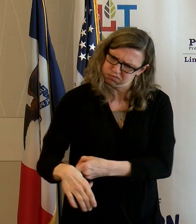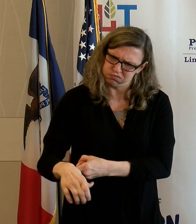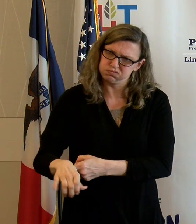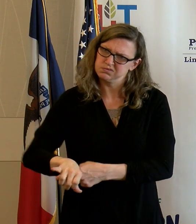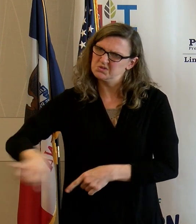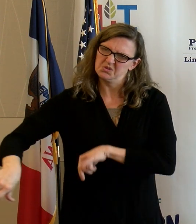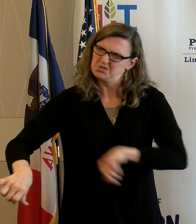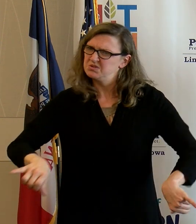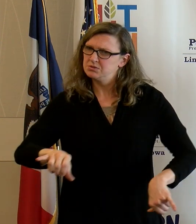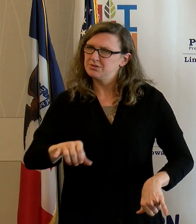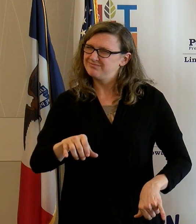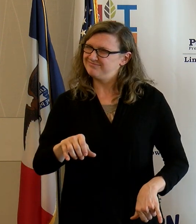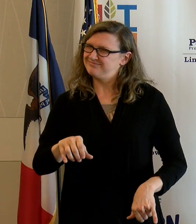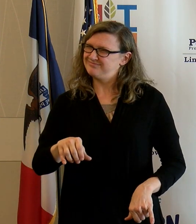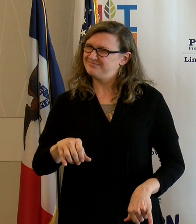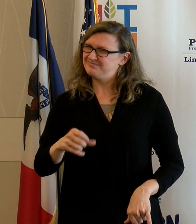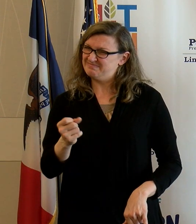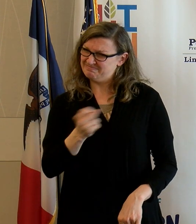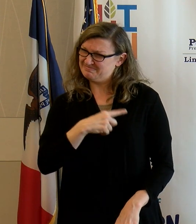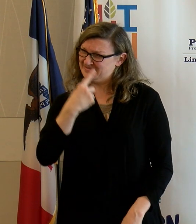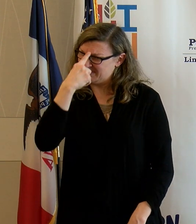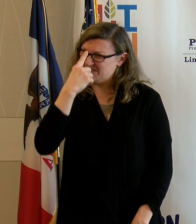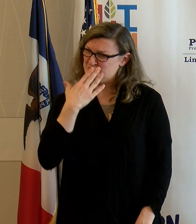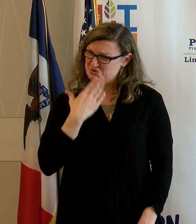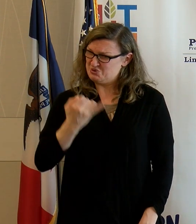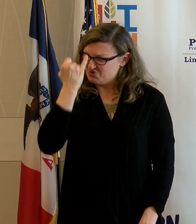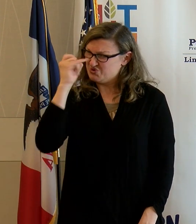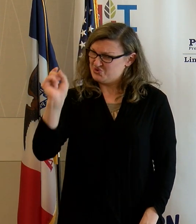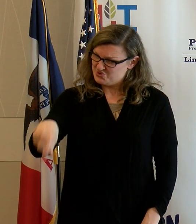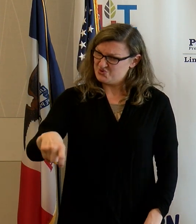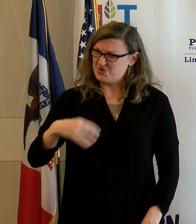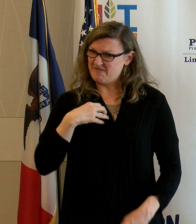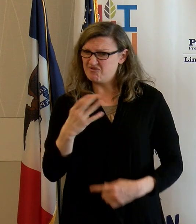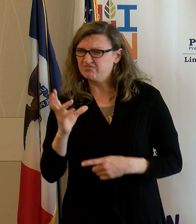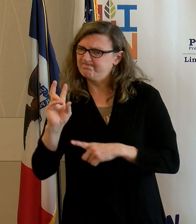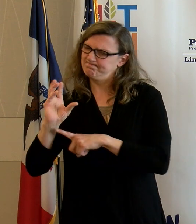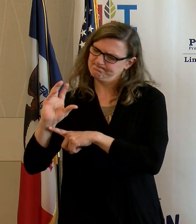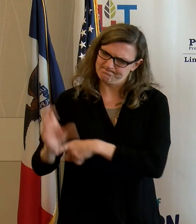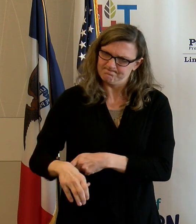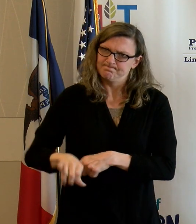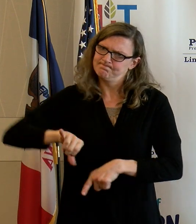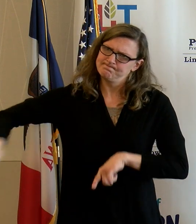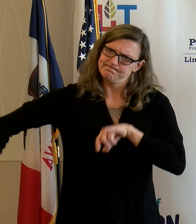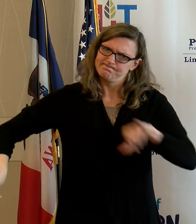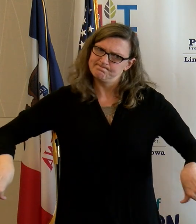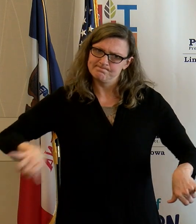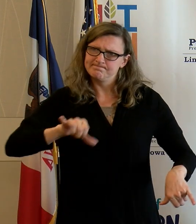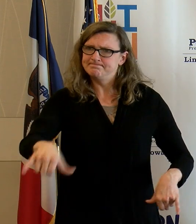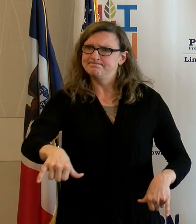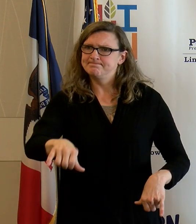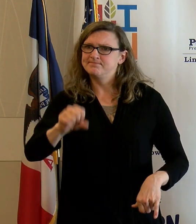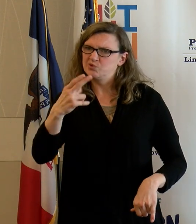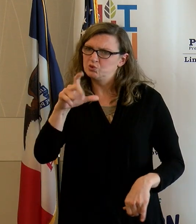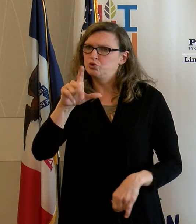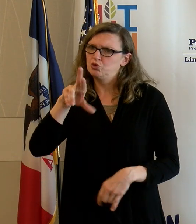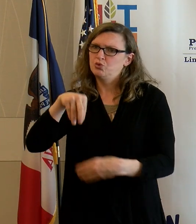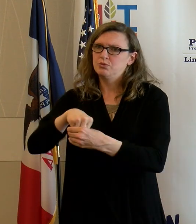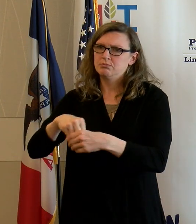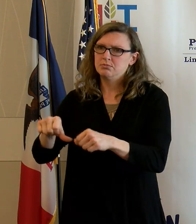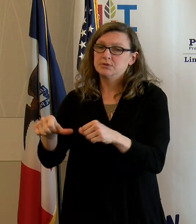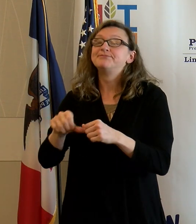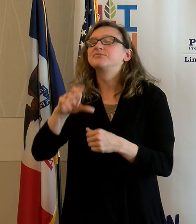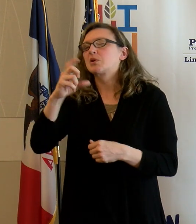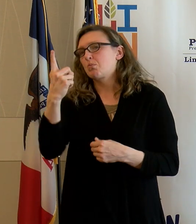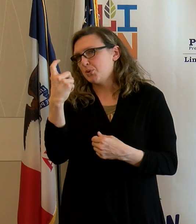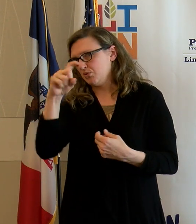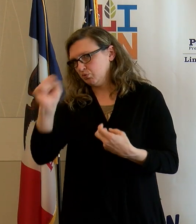see it statewide? Would a local, that local authority suffice? And then the second part of that is the governor says that she's